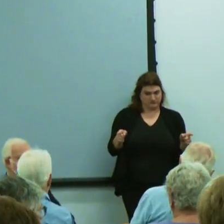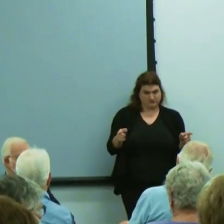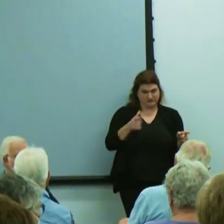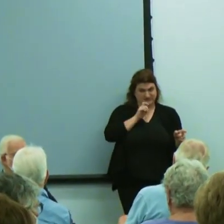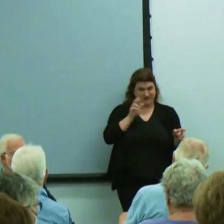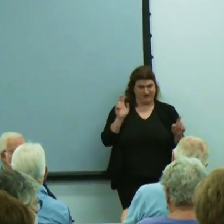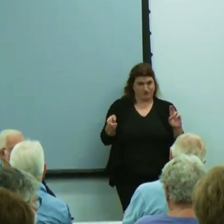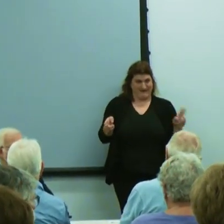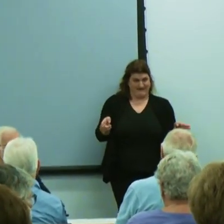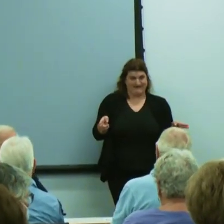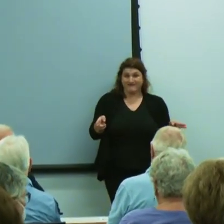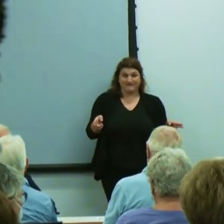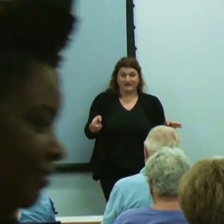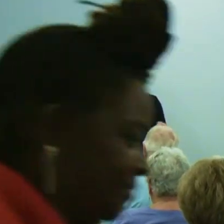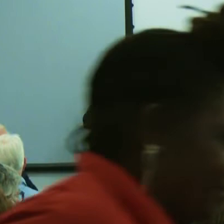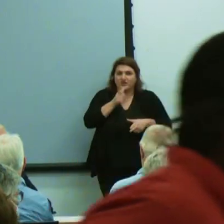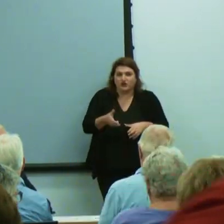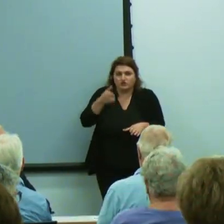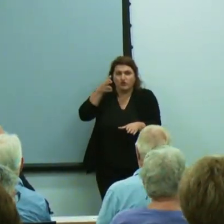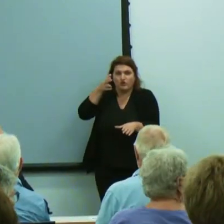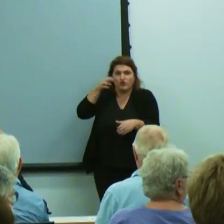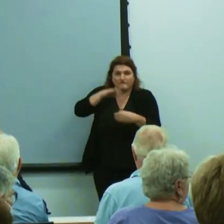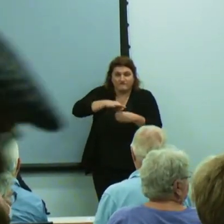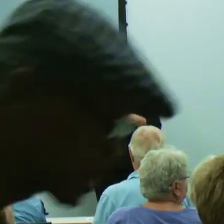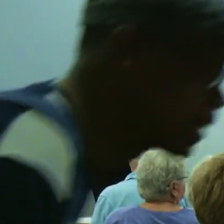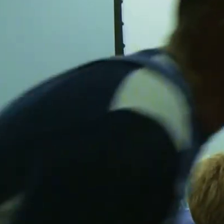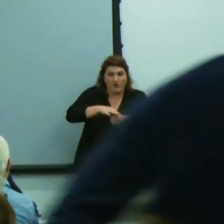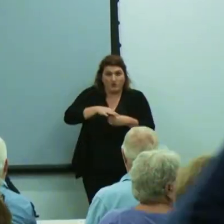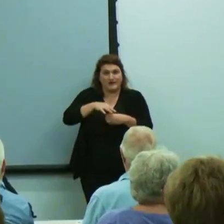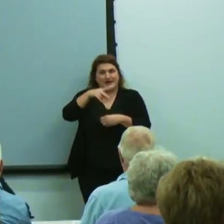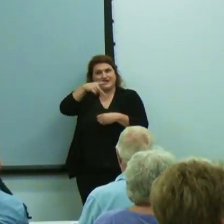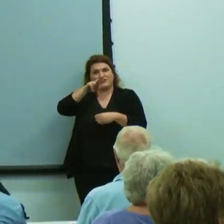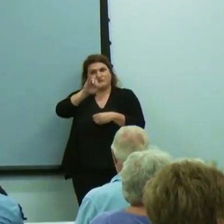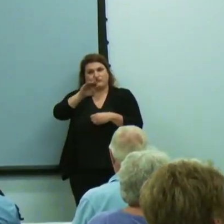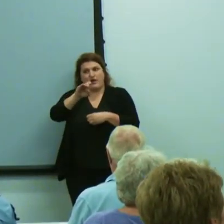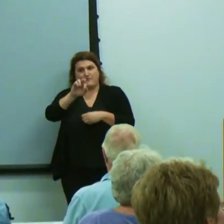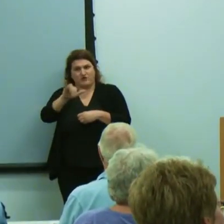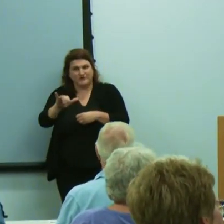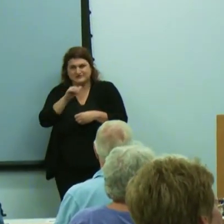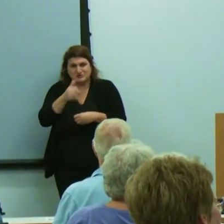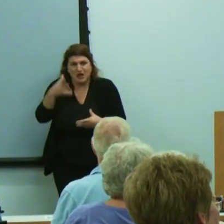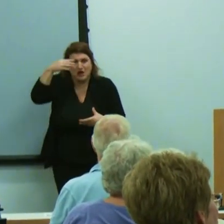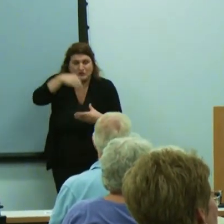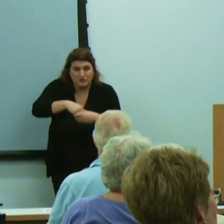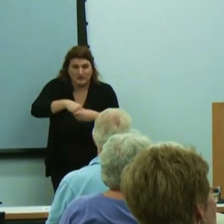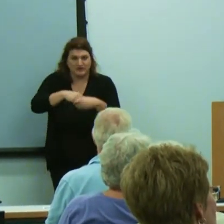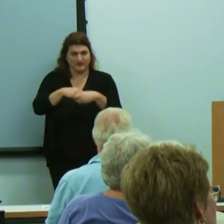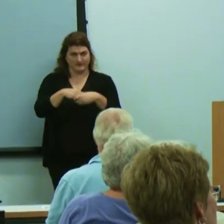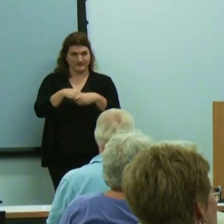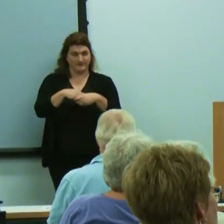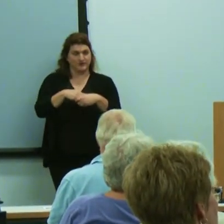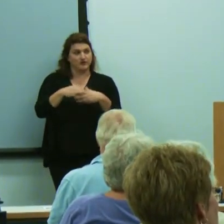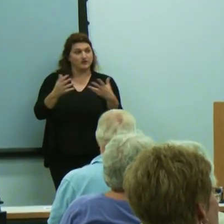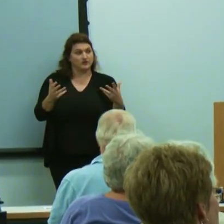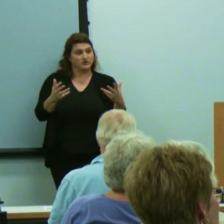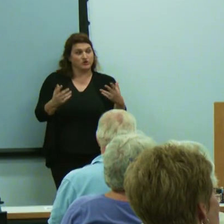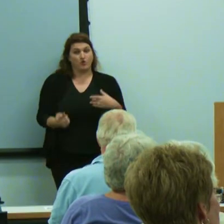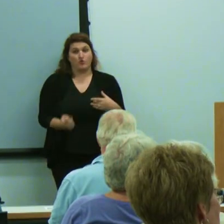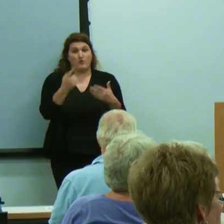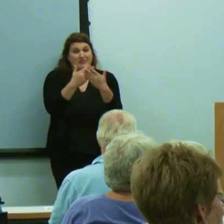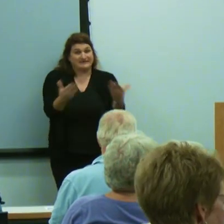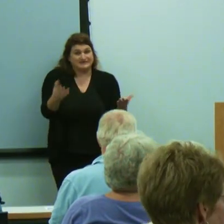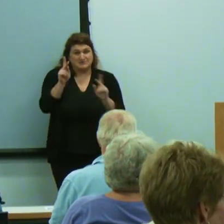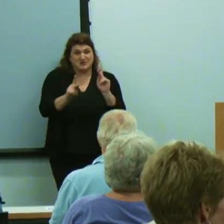and don't participate in primaries. They are totally left out of the equation. Now, the one thing that people